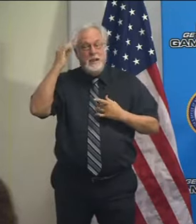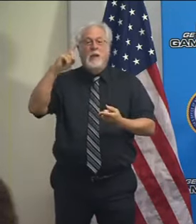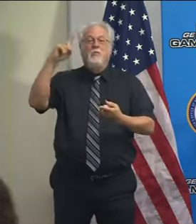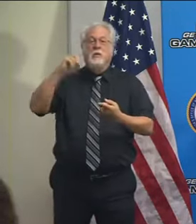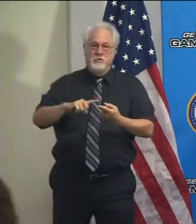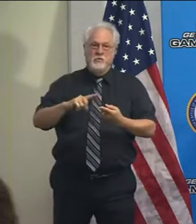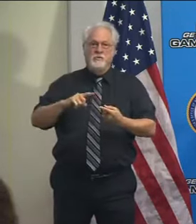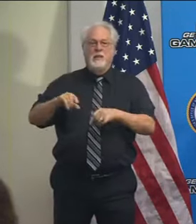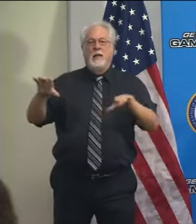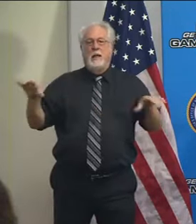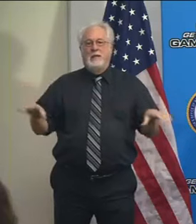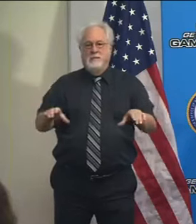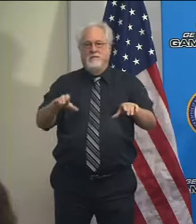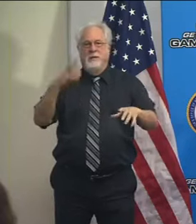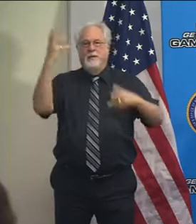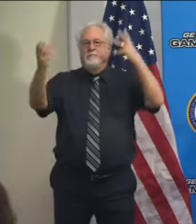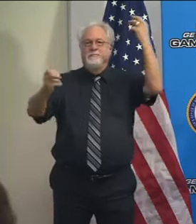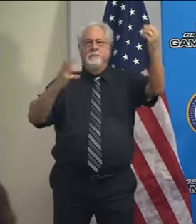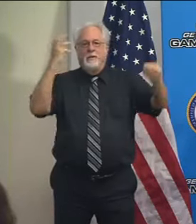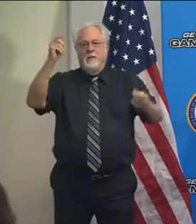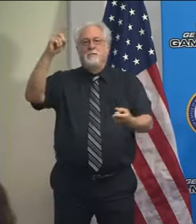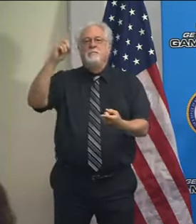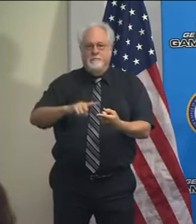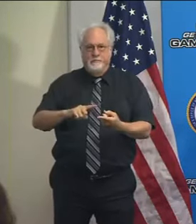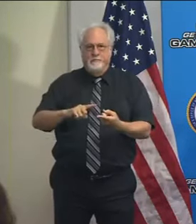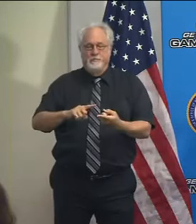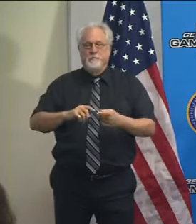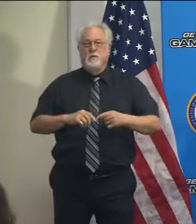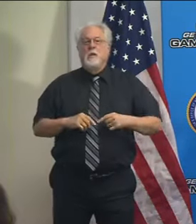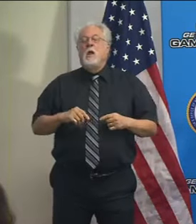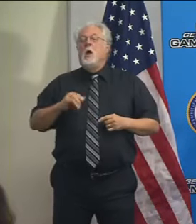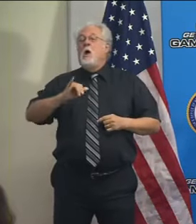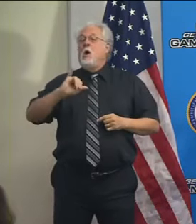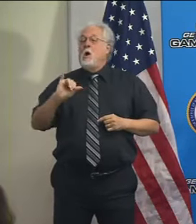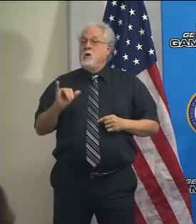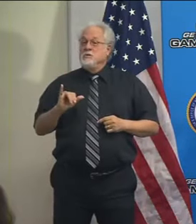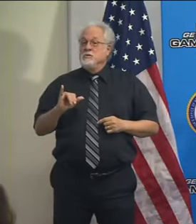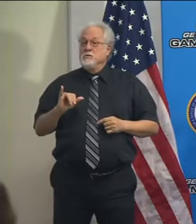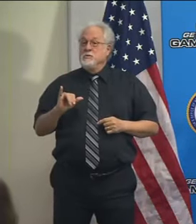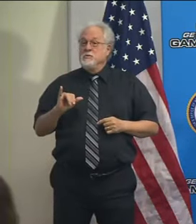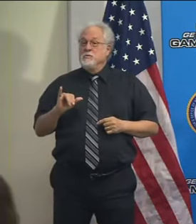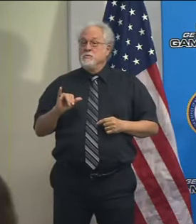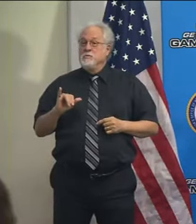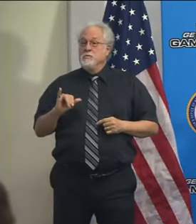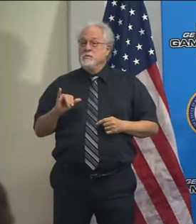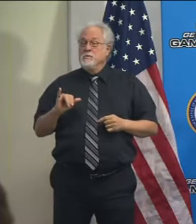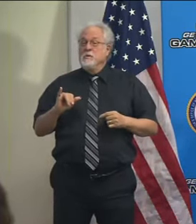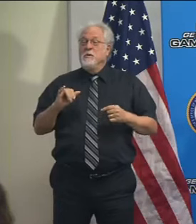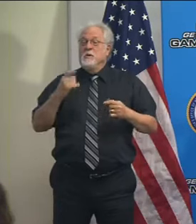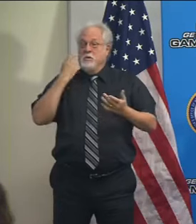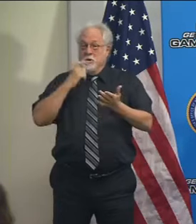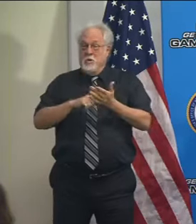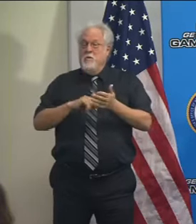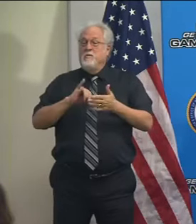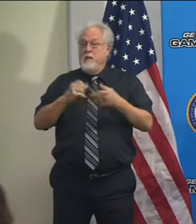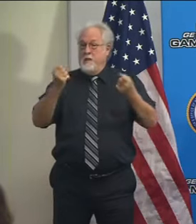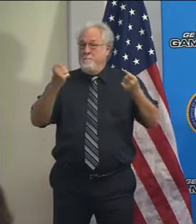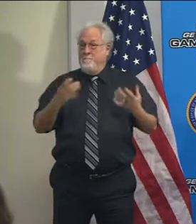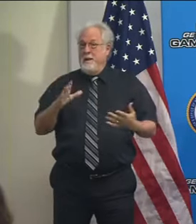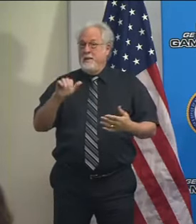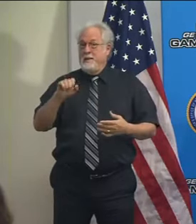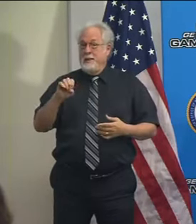your activity to the maximum degree possible. It's also noteworthy that a large number of cases here and